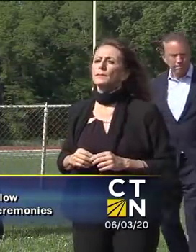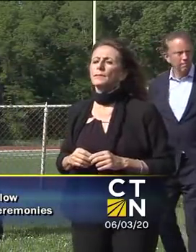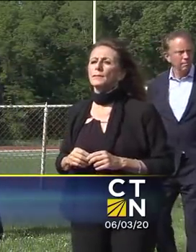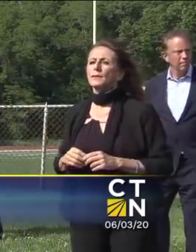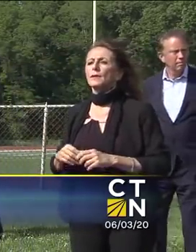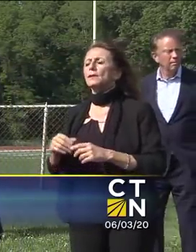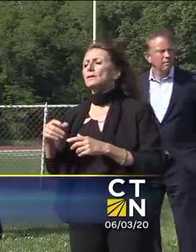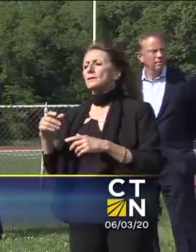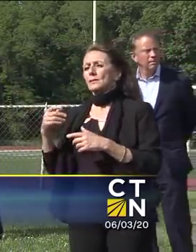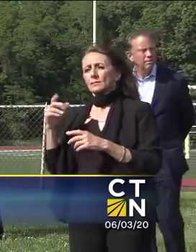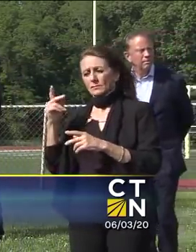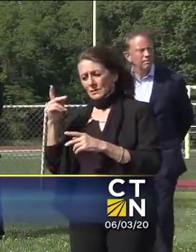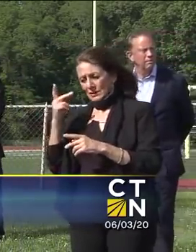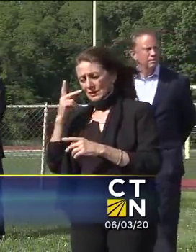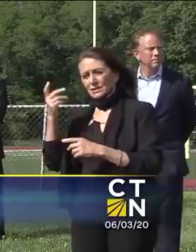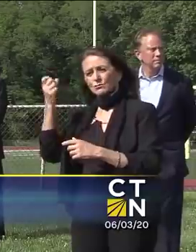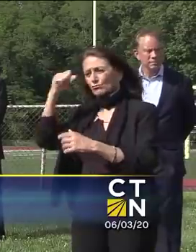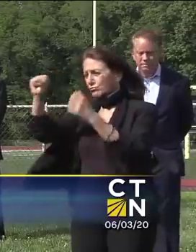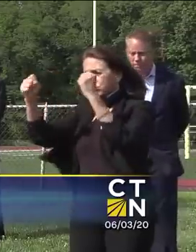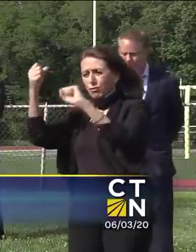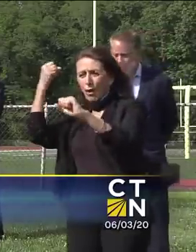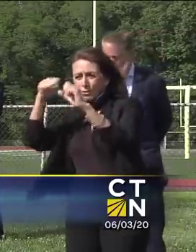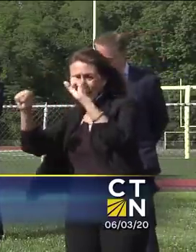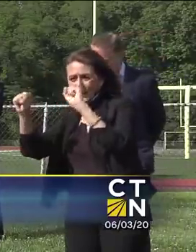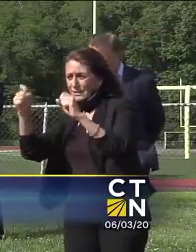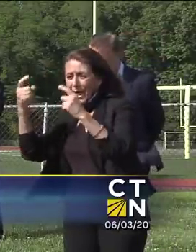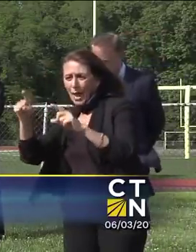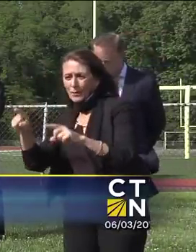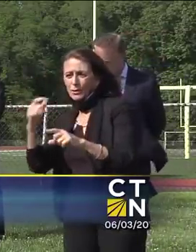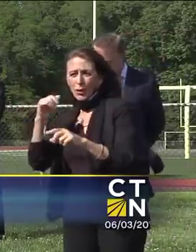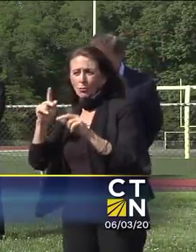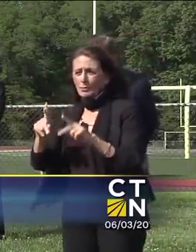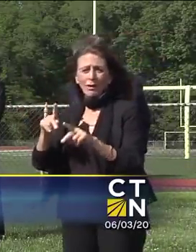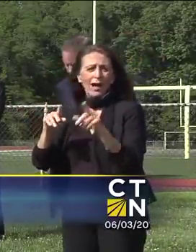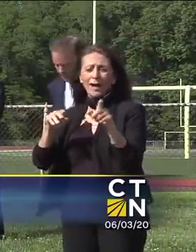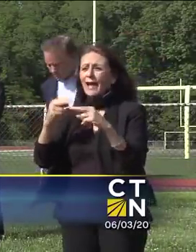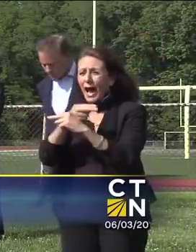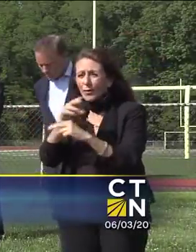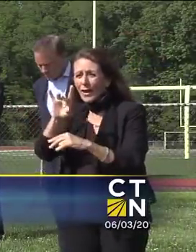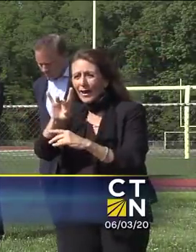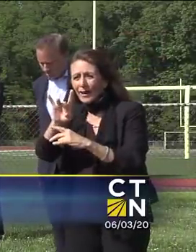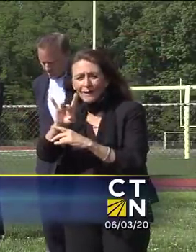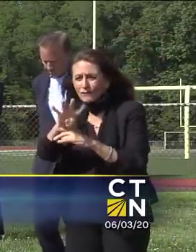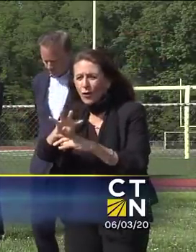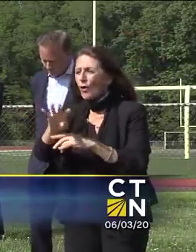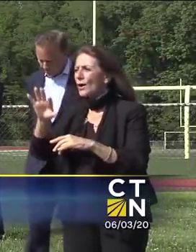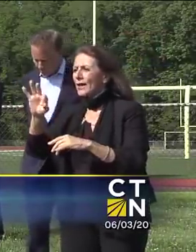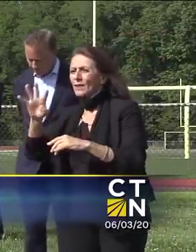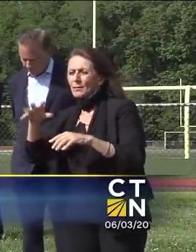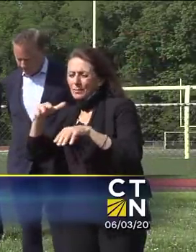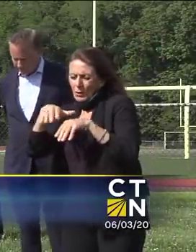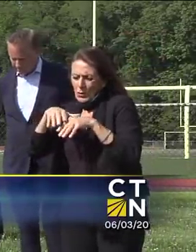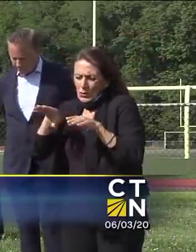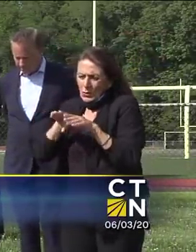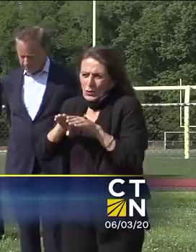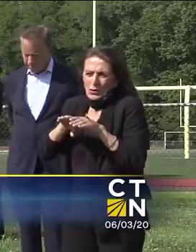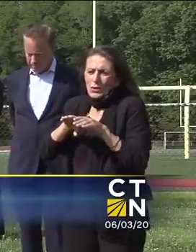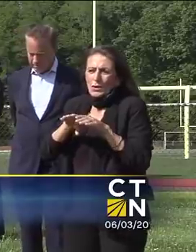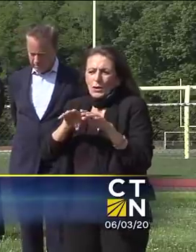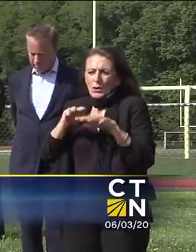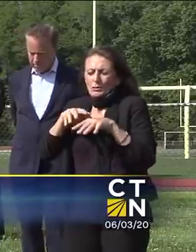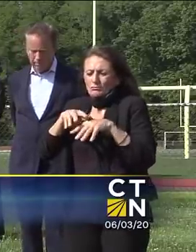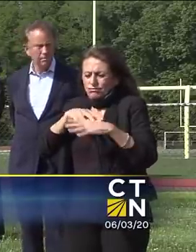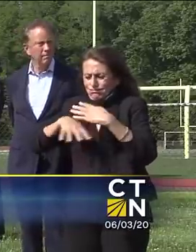protests, et cetera, people are gathered in relatively tight, all right, whether on I-84 or 95 or whatever. Should the people who are in